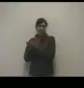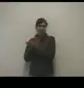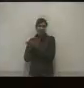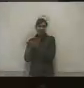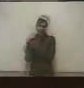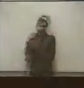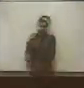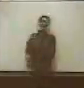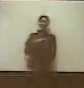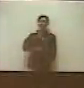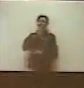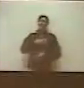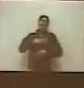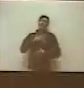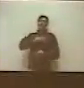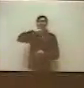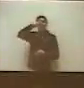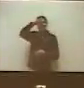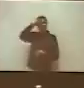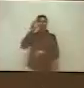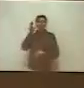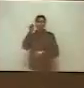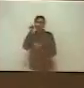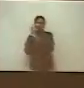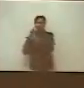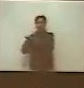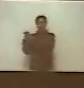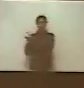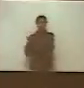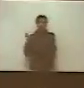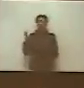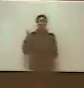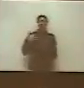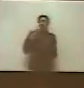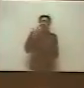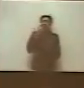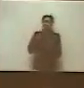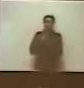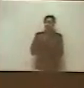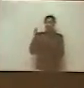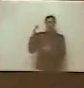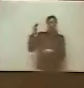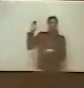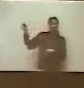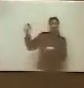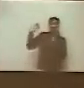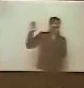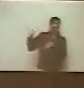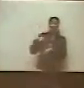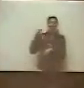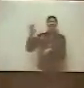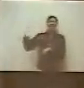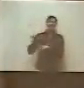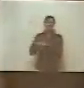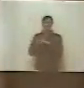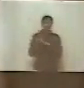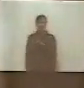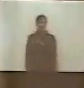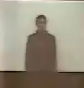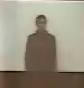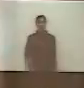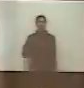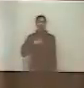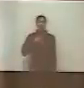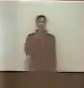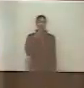So on the bottom down there is what the skin detector found, and it's fast. It's fairly fast. So